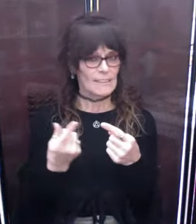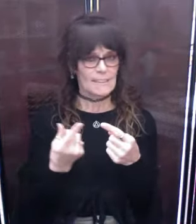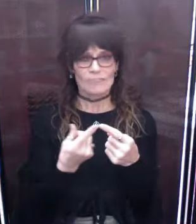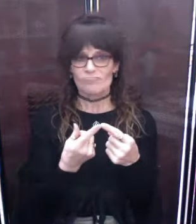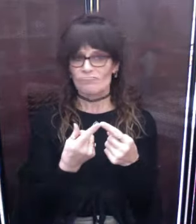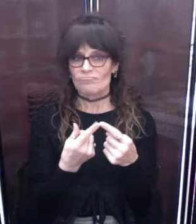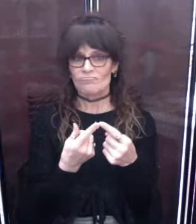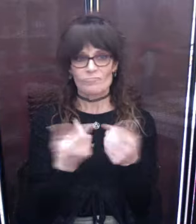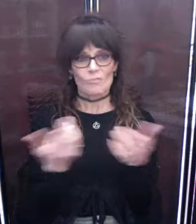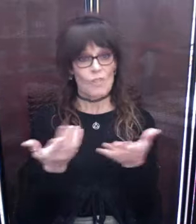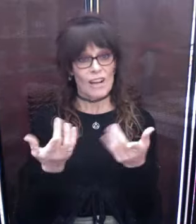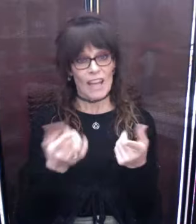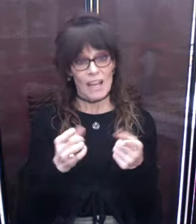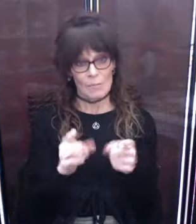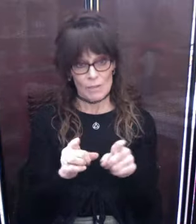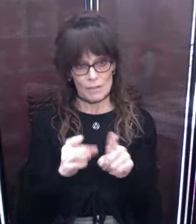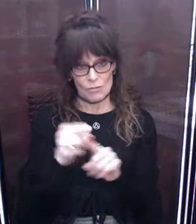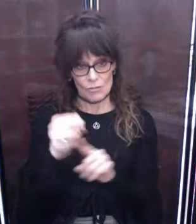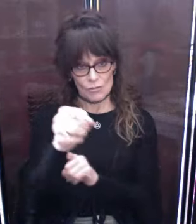what happens to you if you kill yourself.